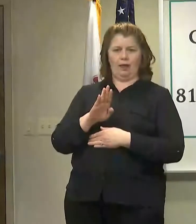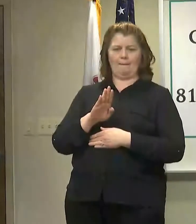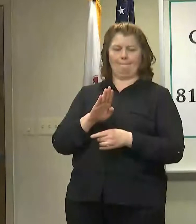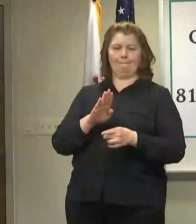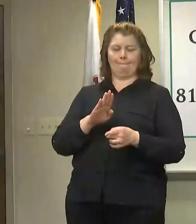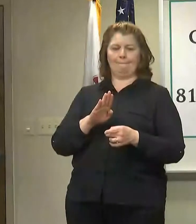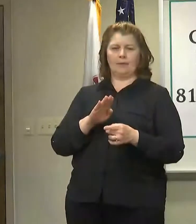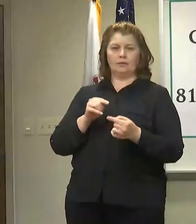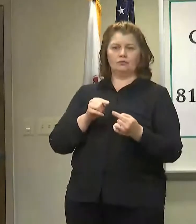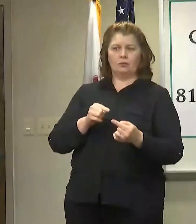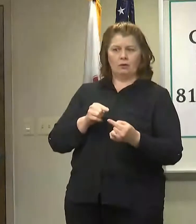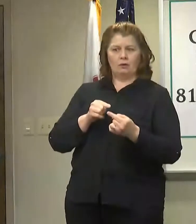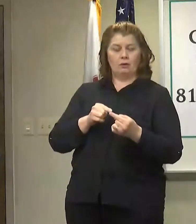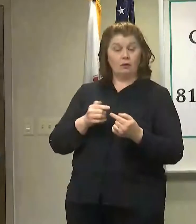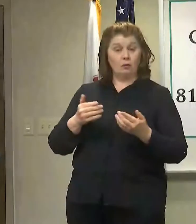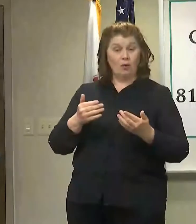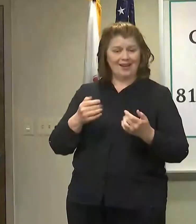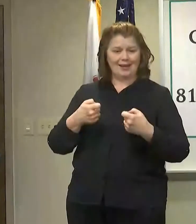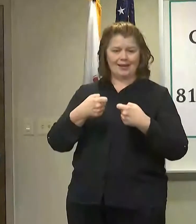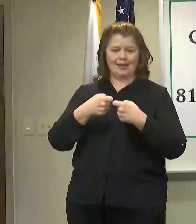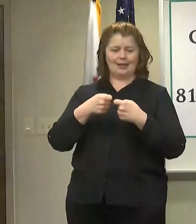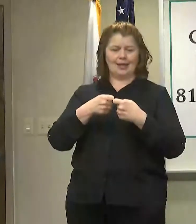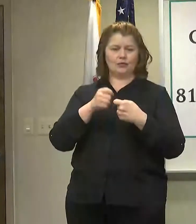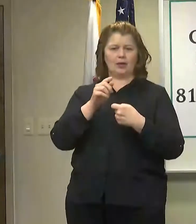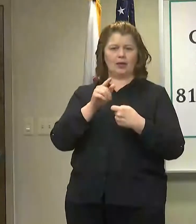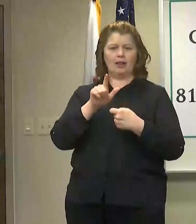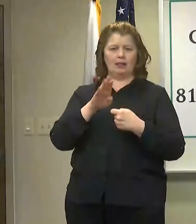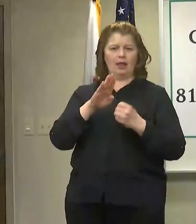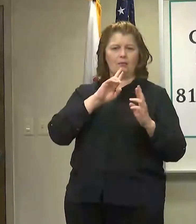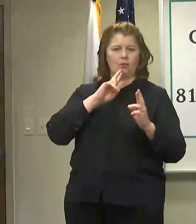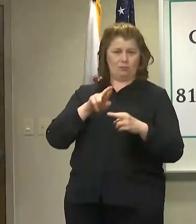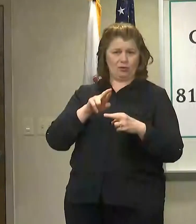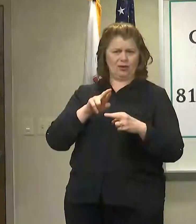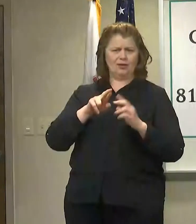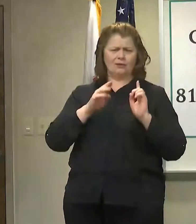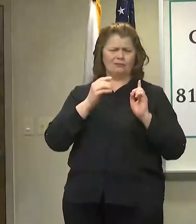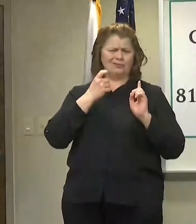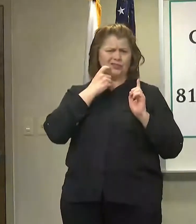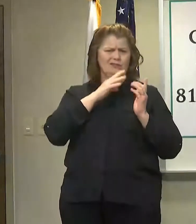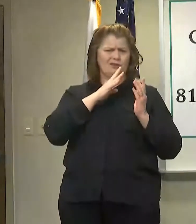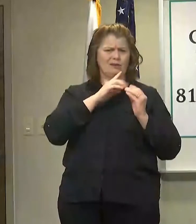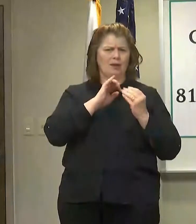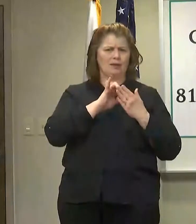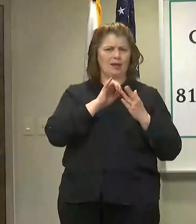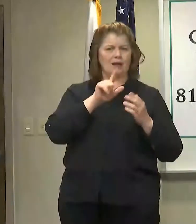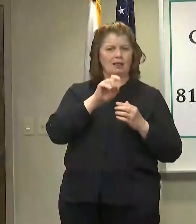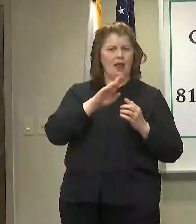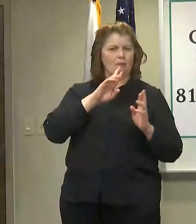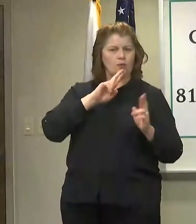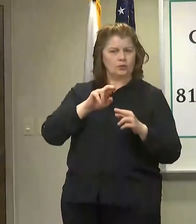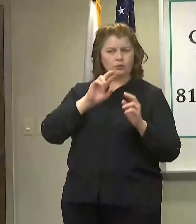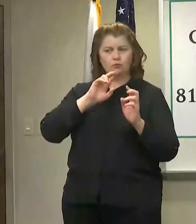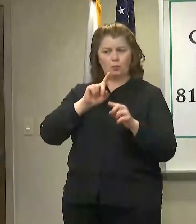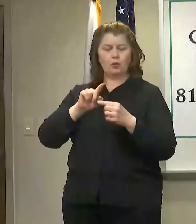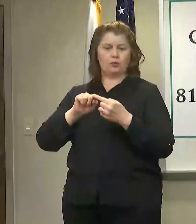difficulty they are having is on that electronic lab reporting that I talked about, that ability to get those lab results reported to